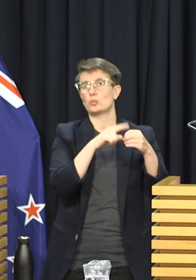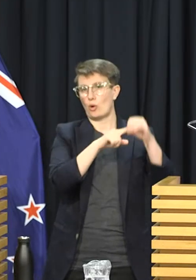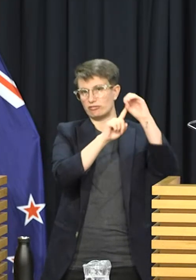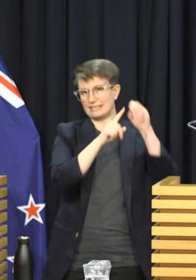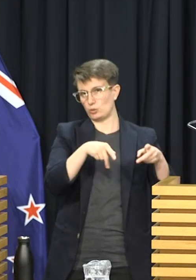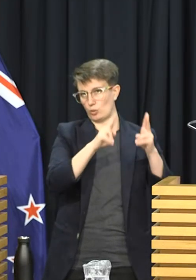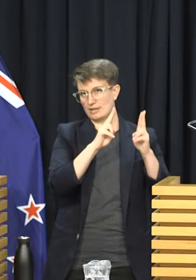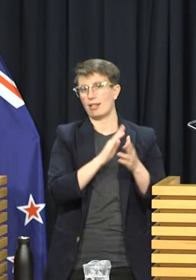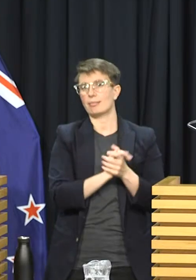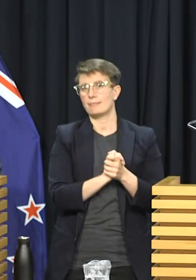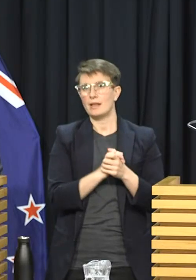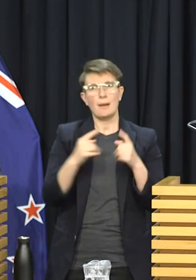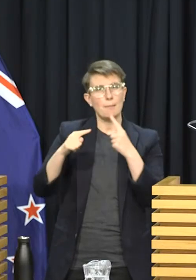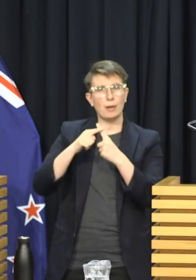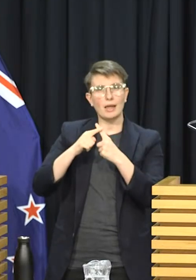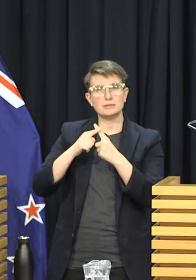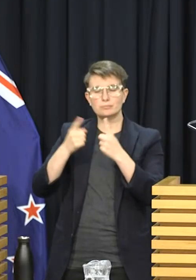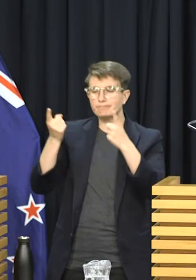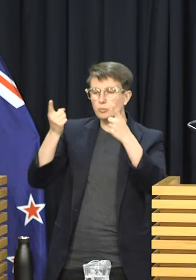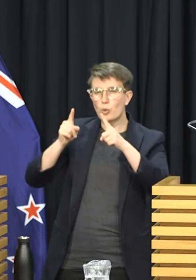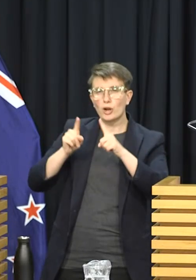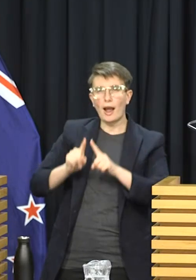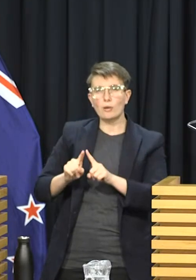case A's likely infectious period.